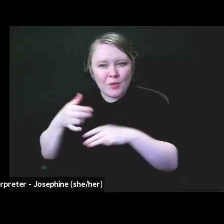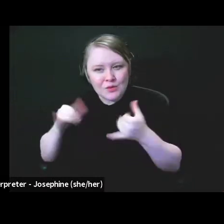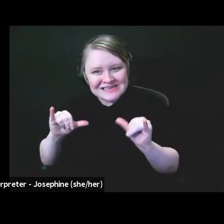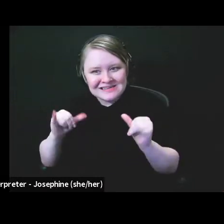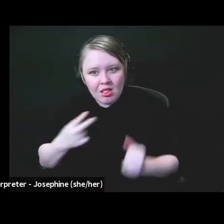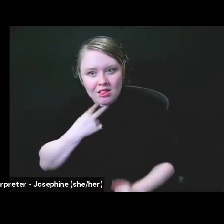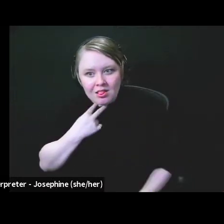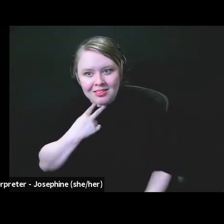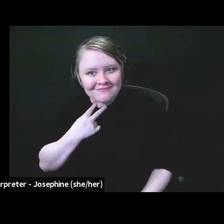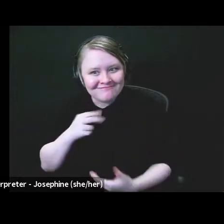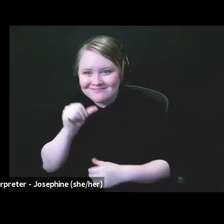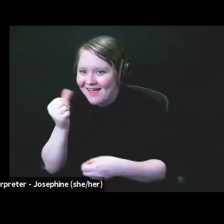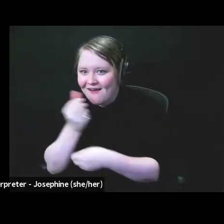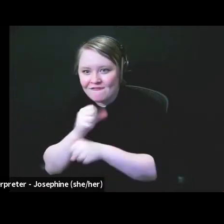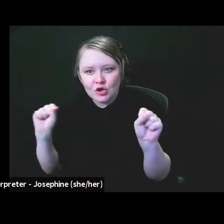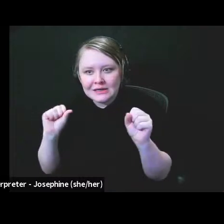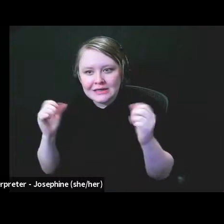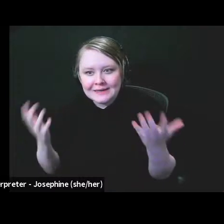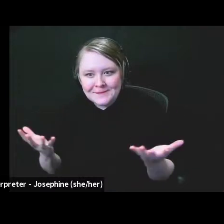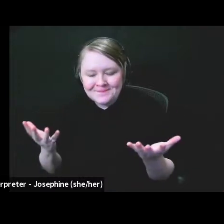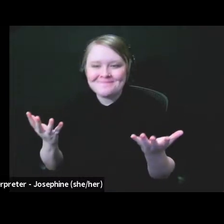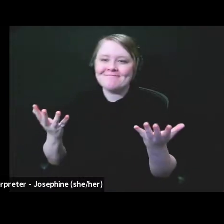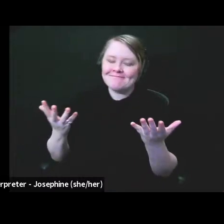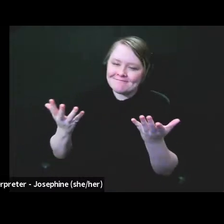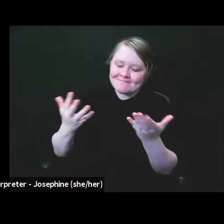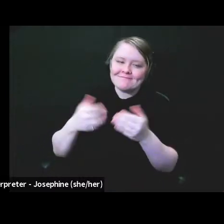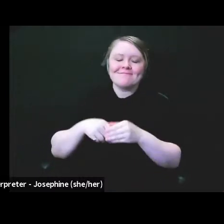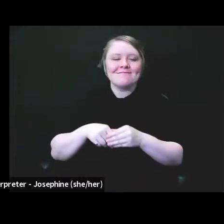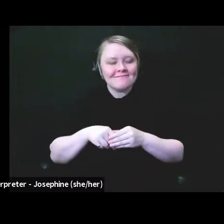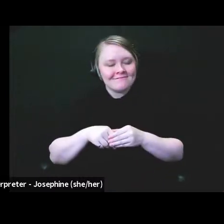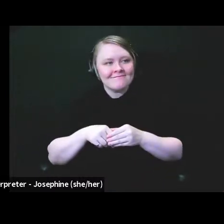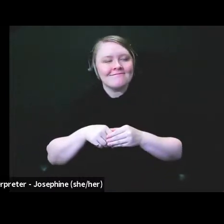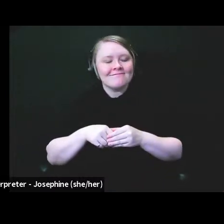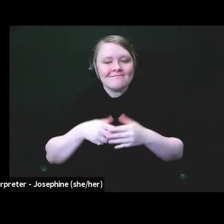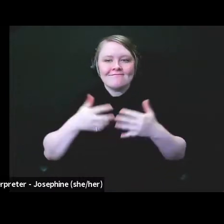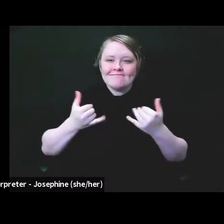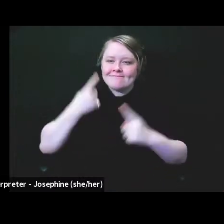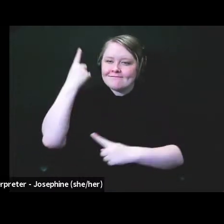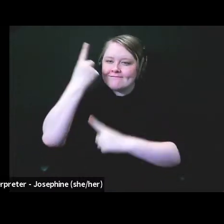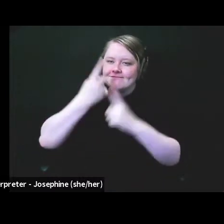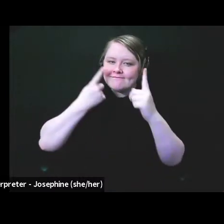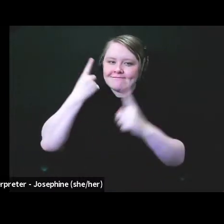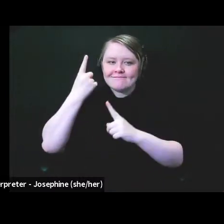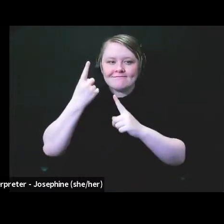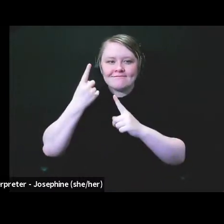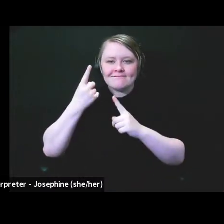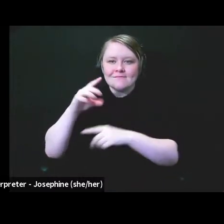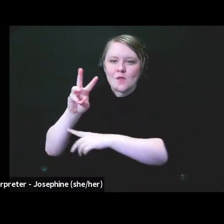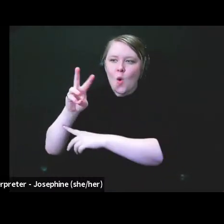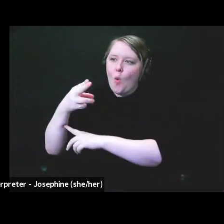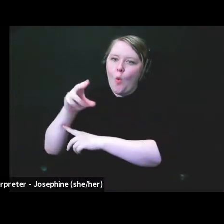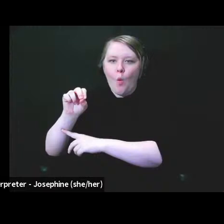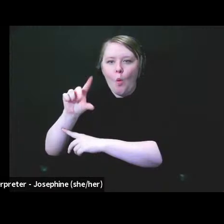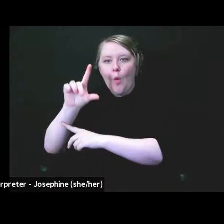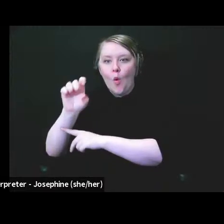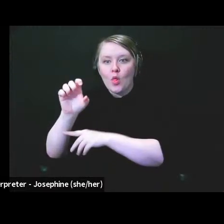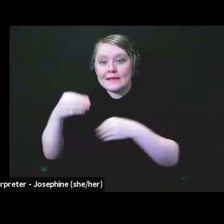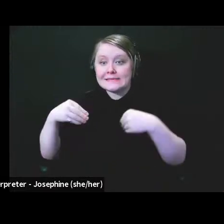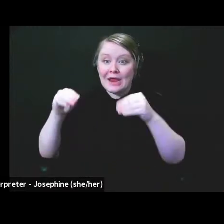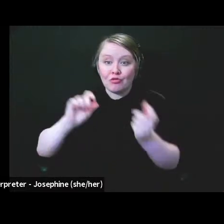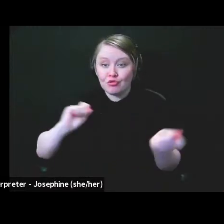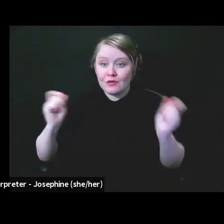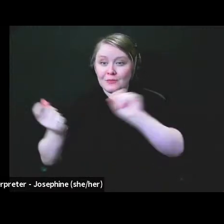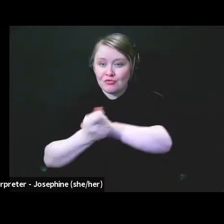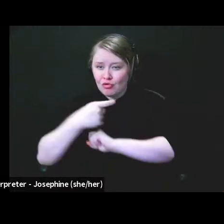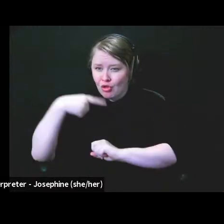right? And so as we think about what wholesale transformation looks like, we have